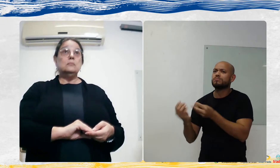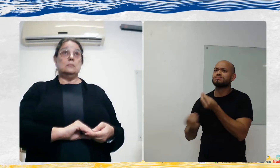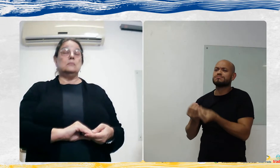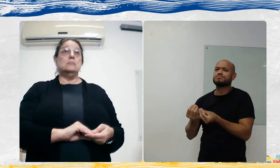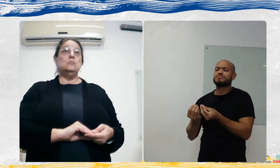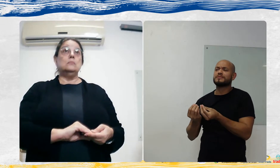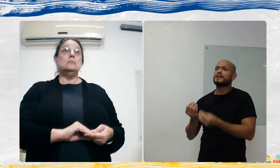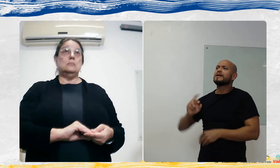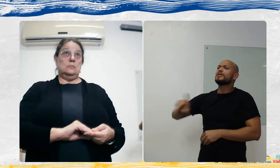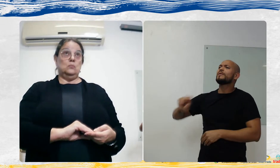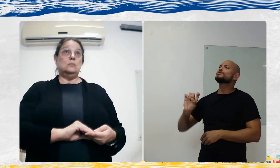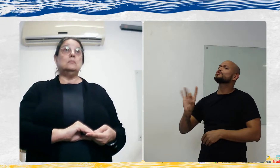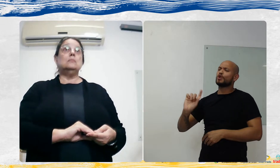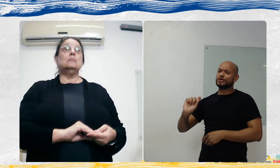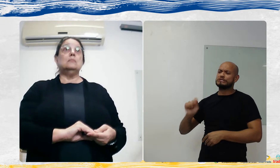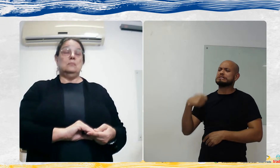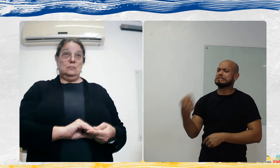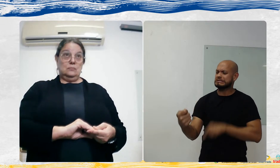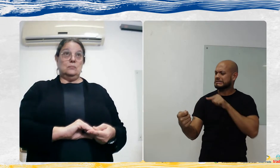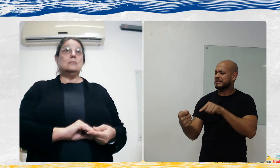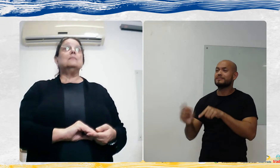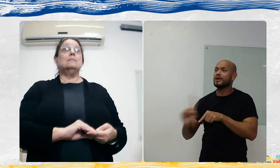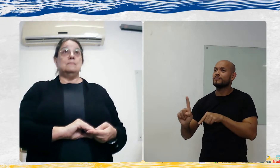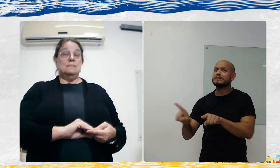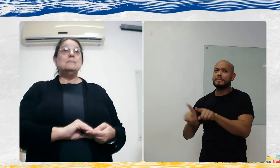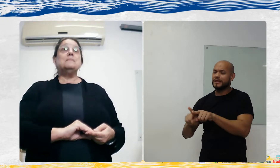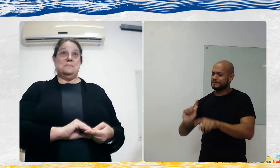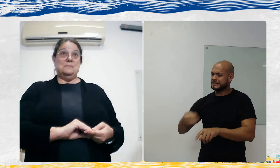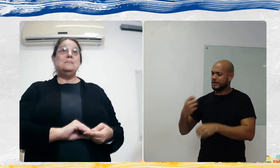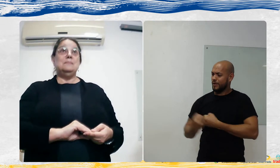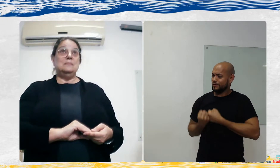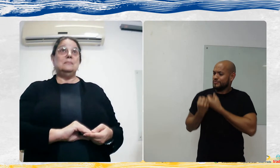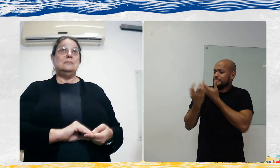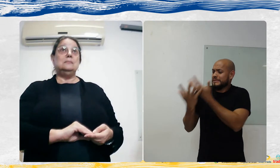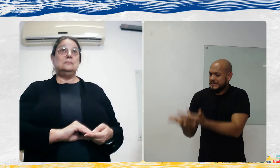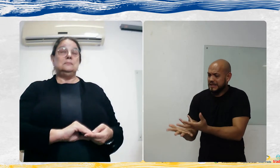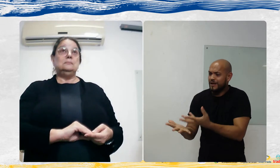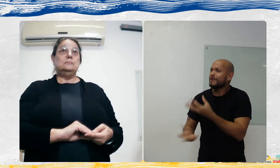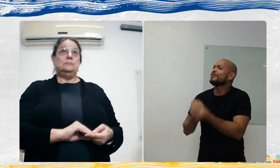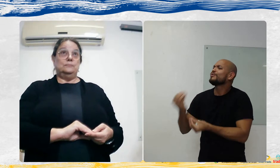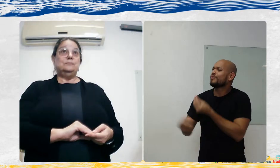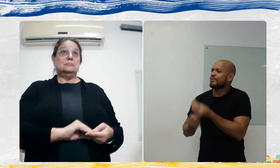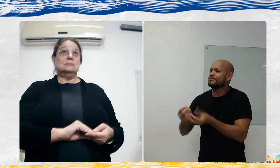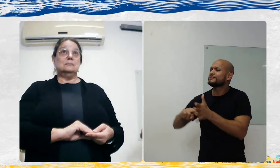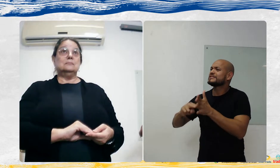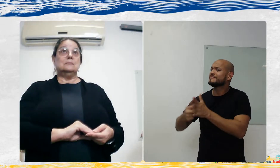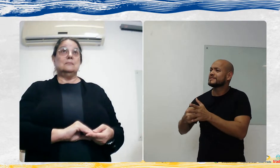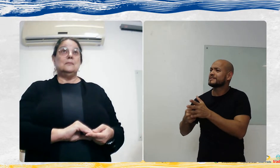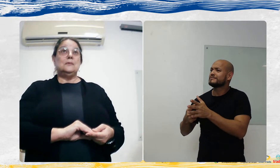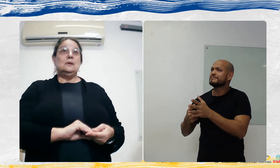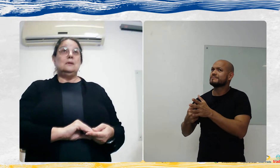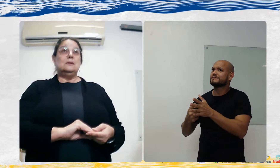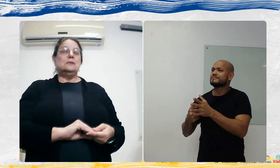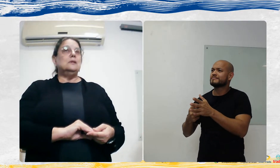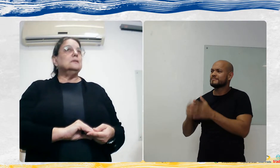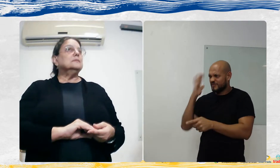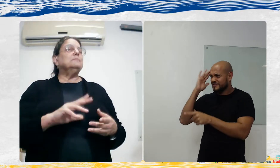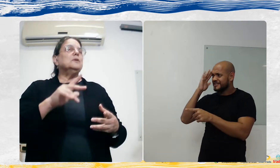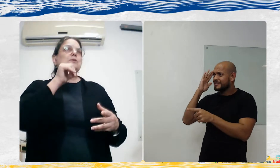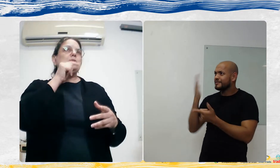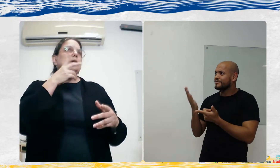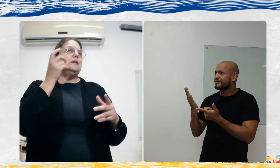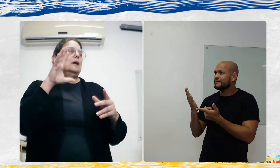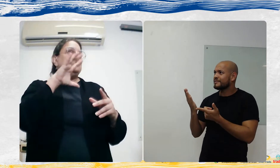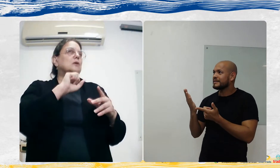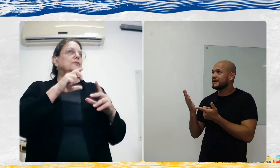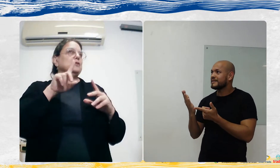sign, but I can express exactly what this means. Make sense? No, I'm not